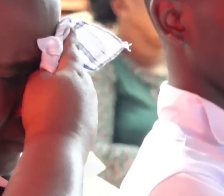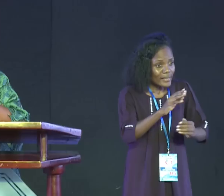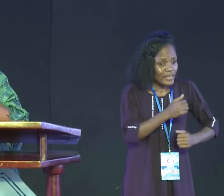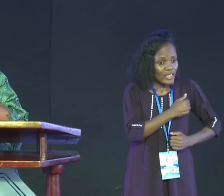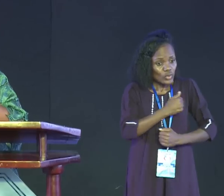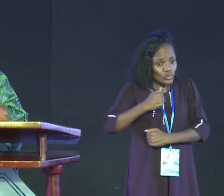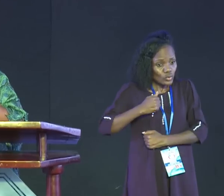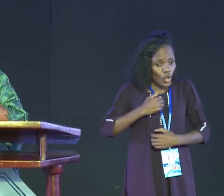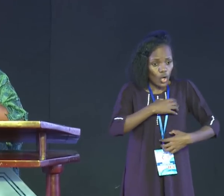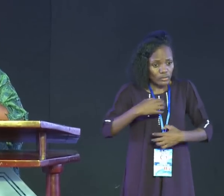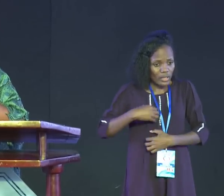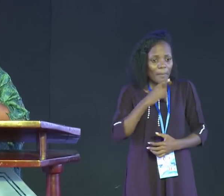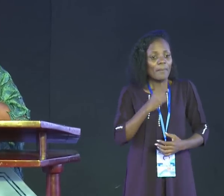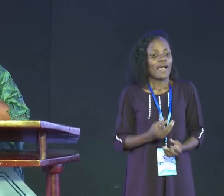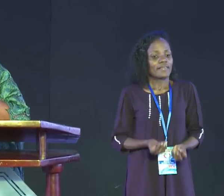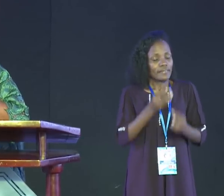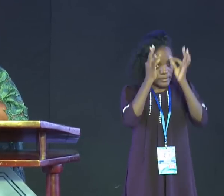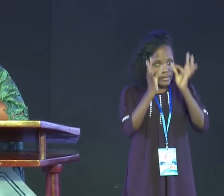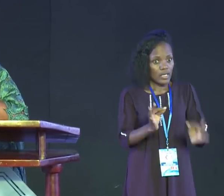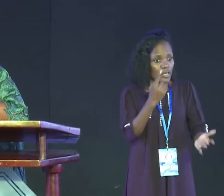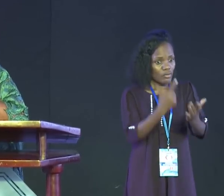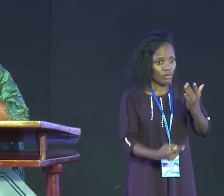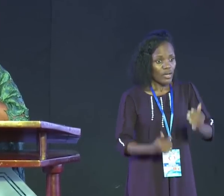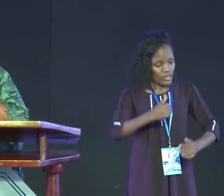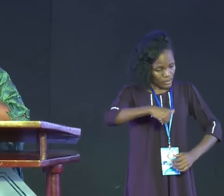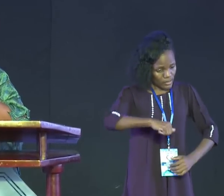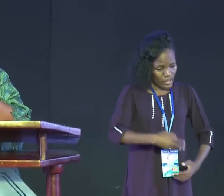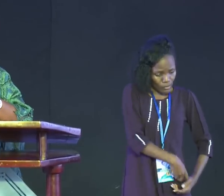So he got his sword. At